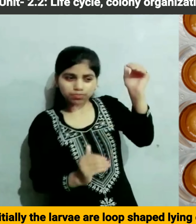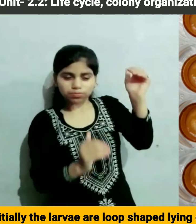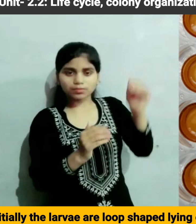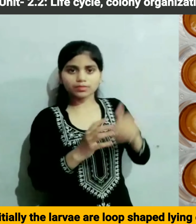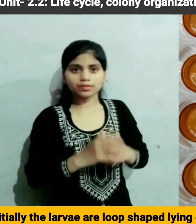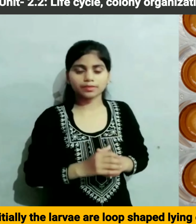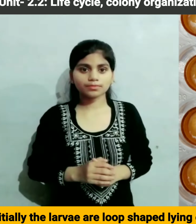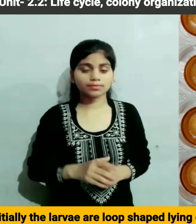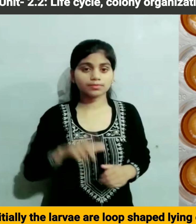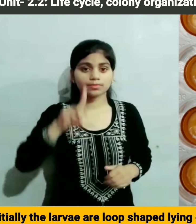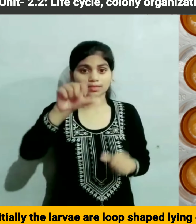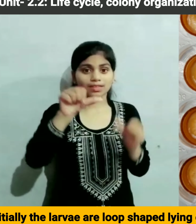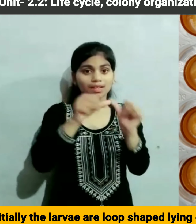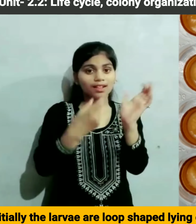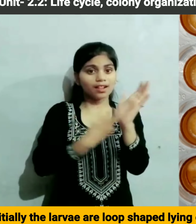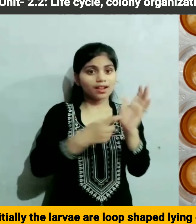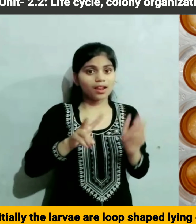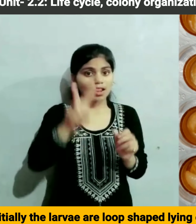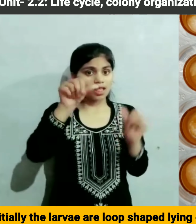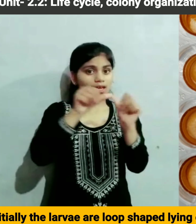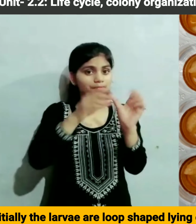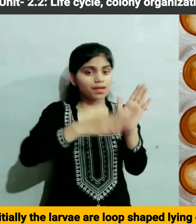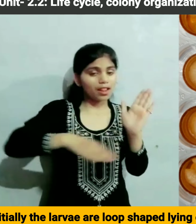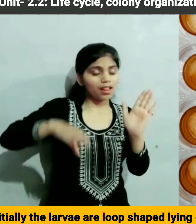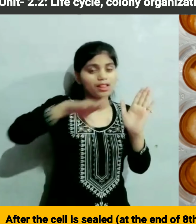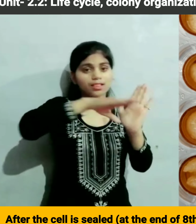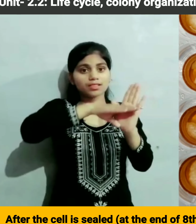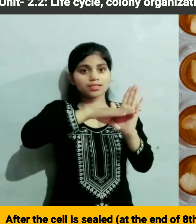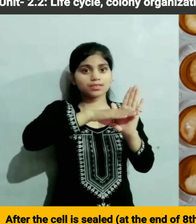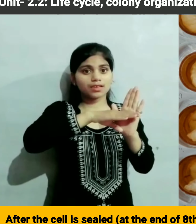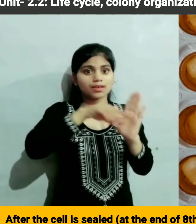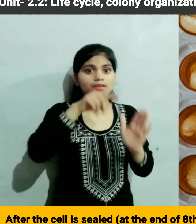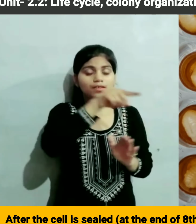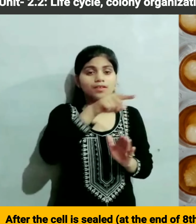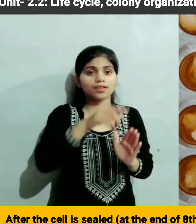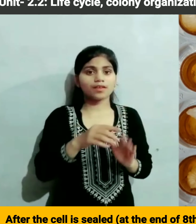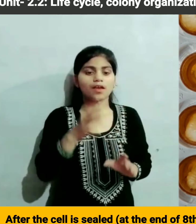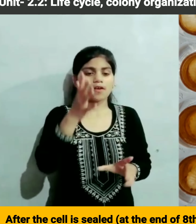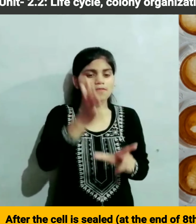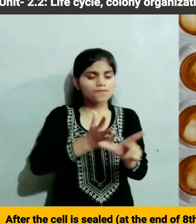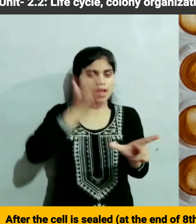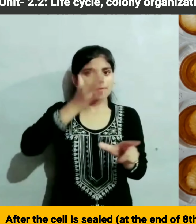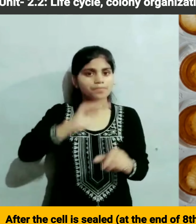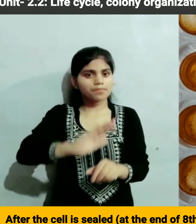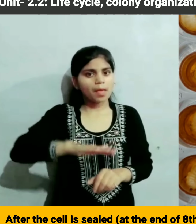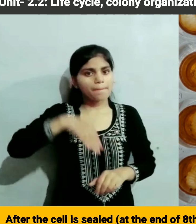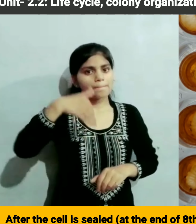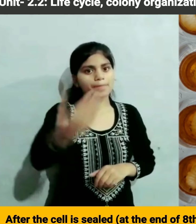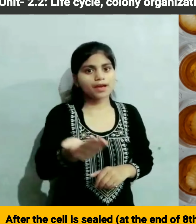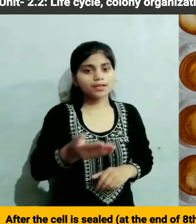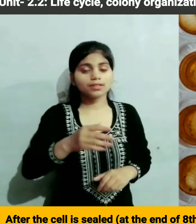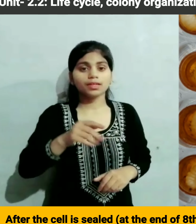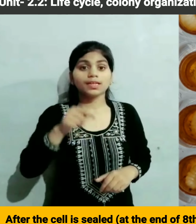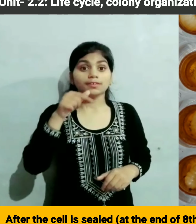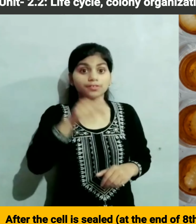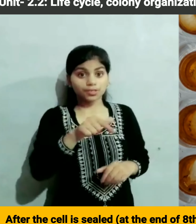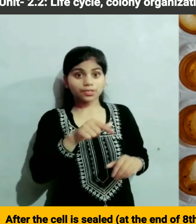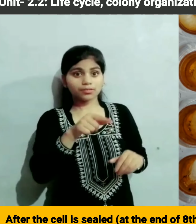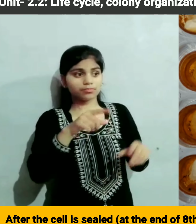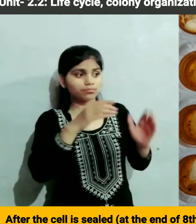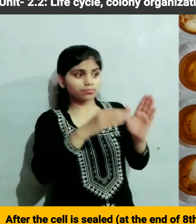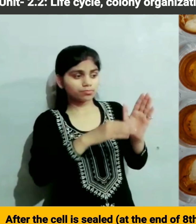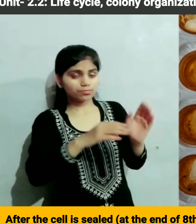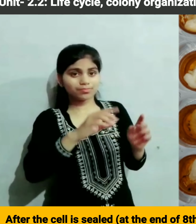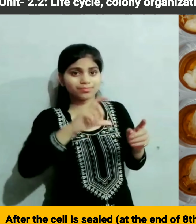Larval stage lasts for 5 days. After the cell is sealed at the end of the